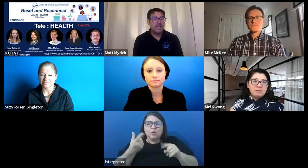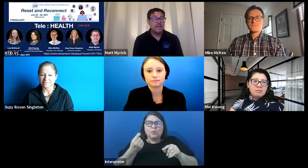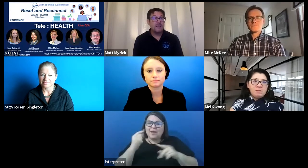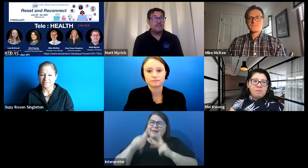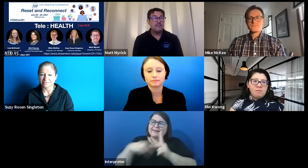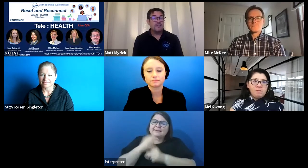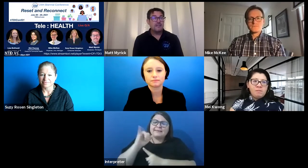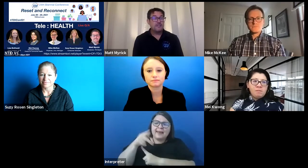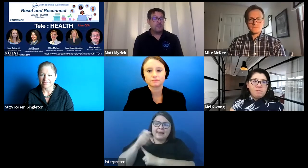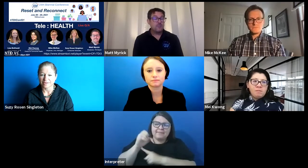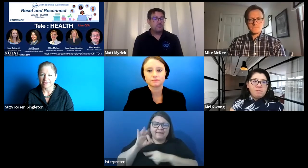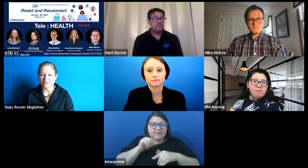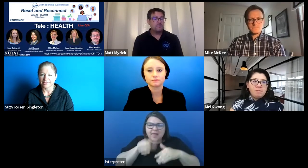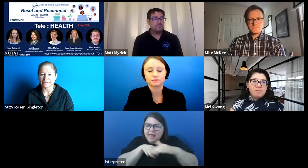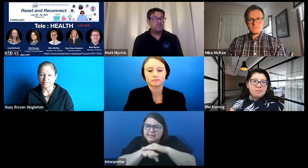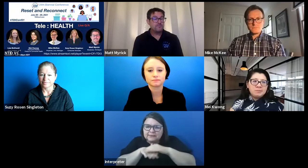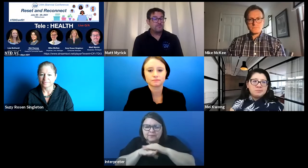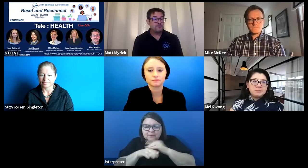looks like to you?